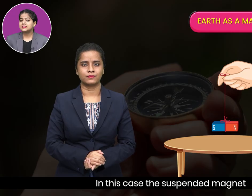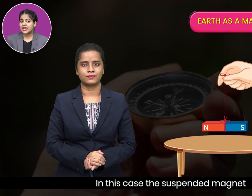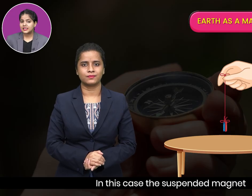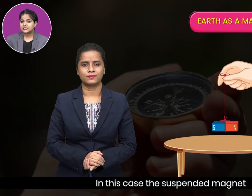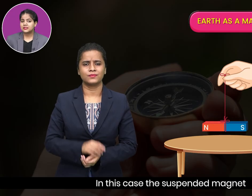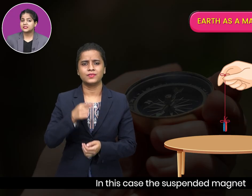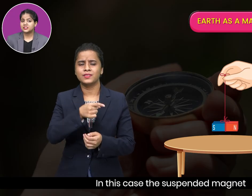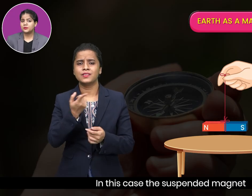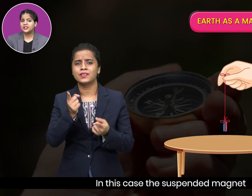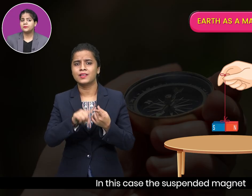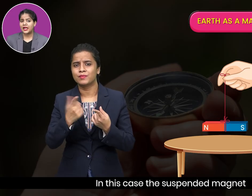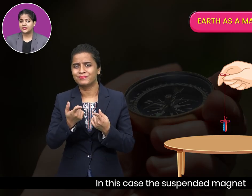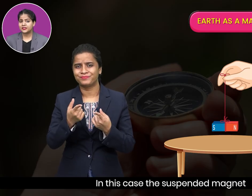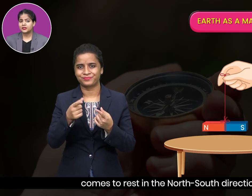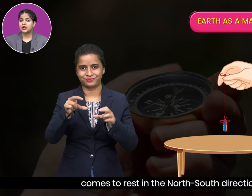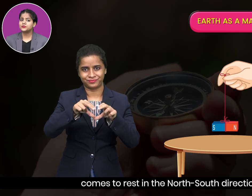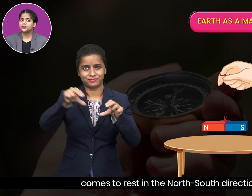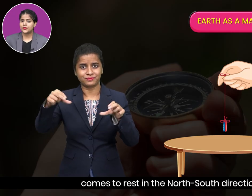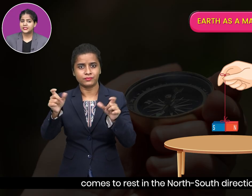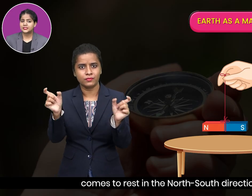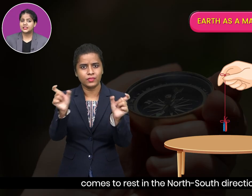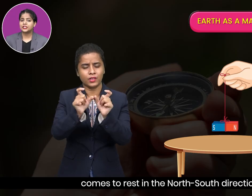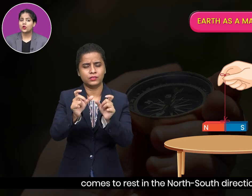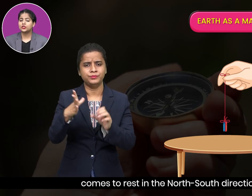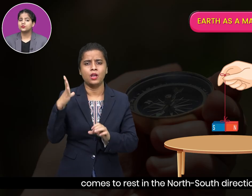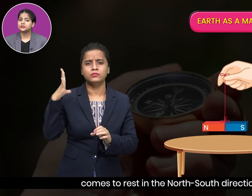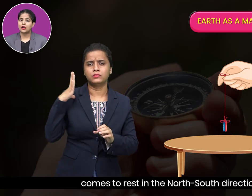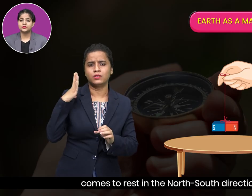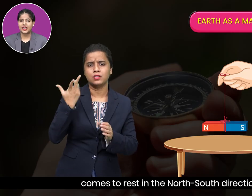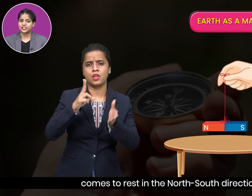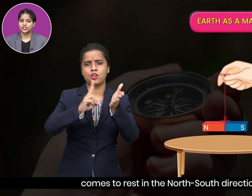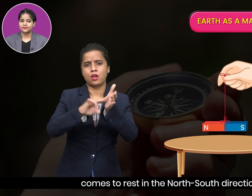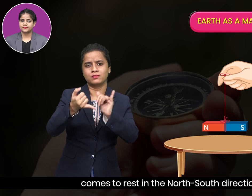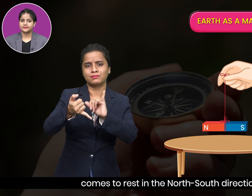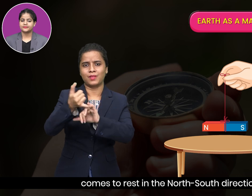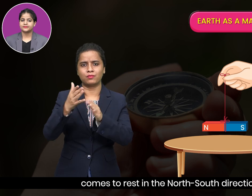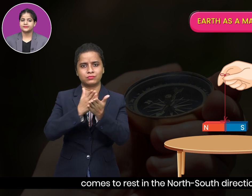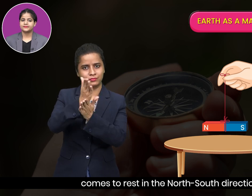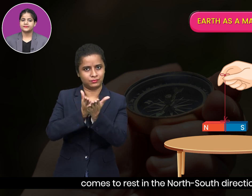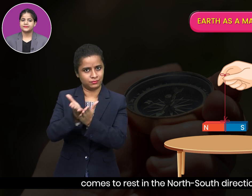In this case, the suspended magnet comes to rest in the north-south direction.